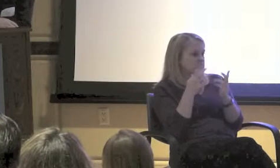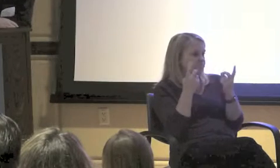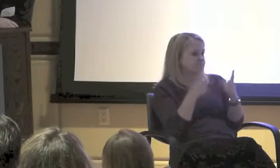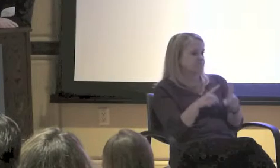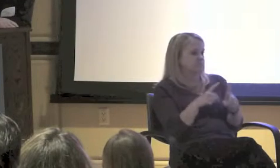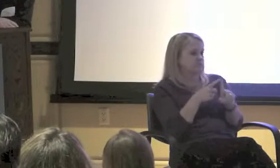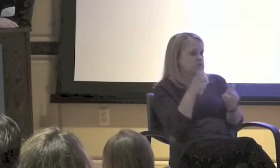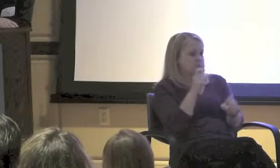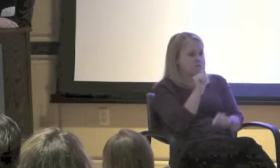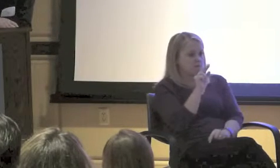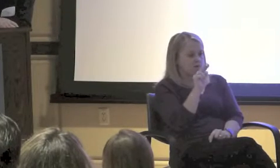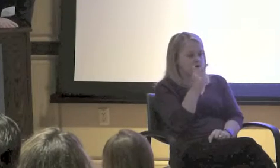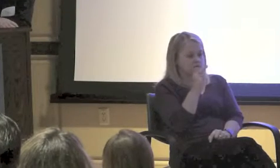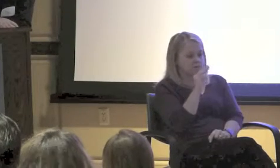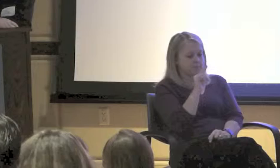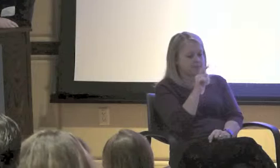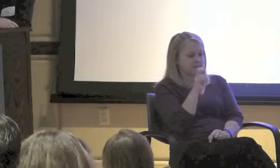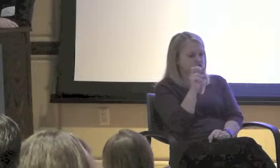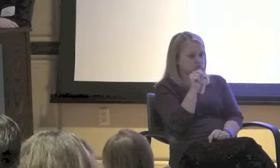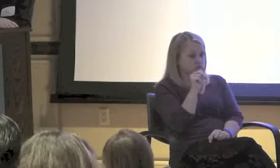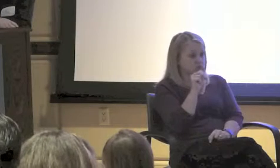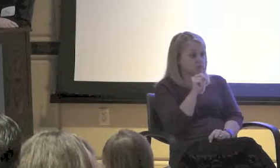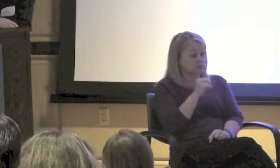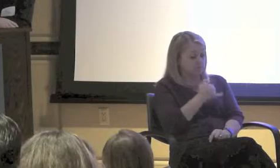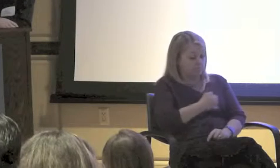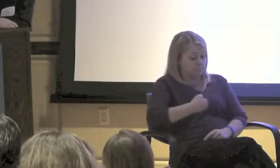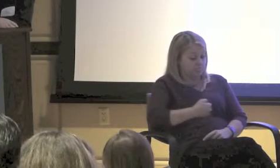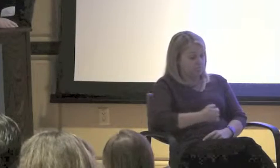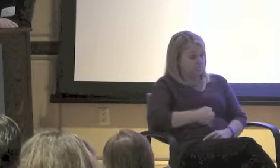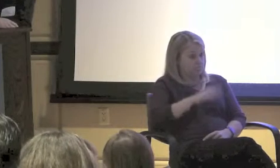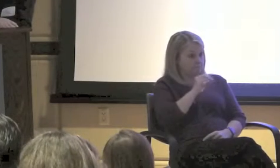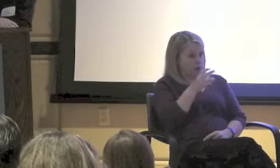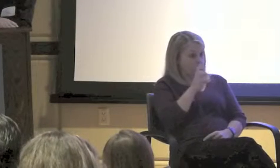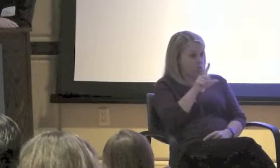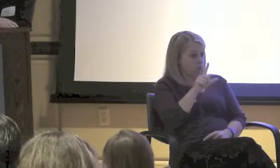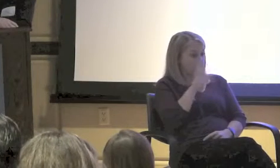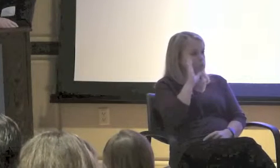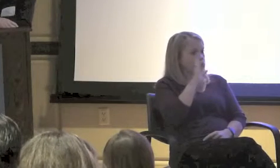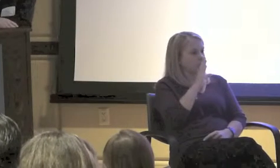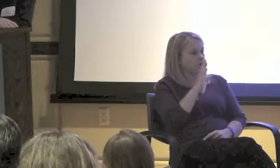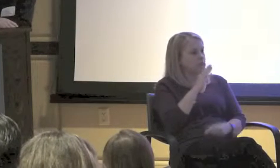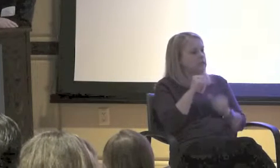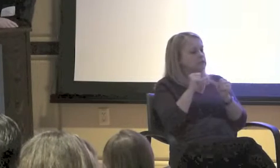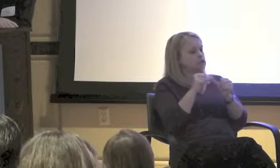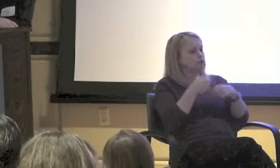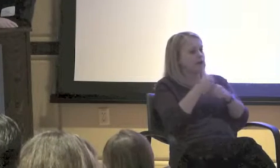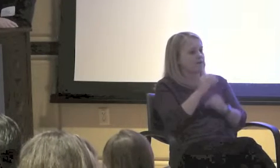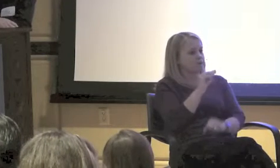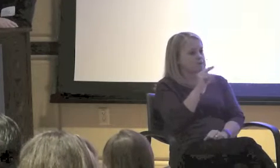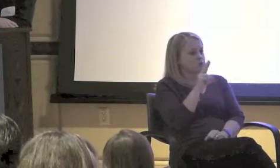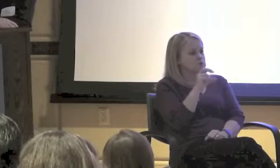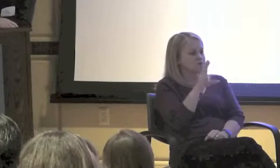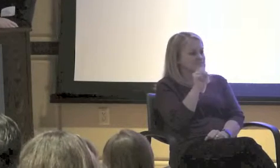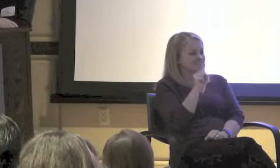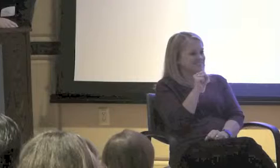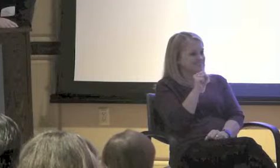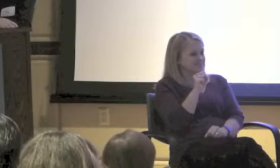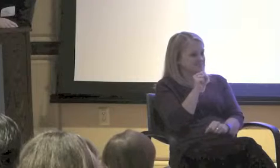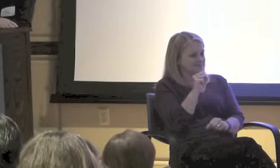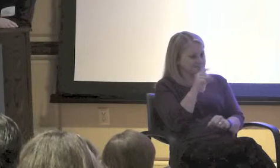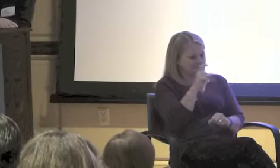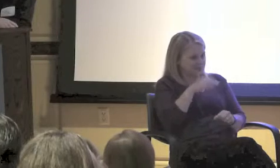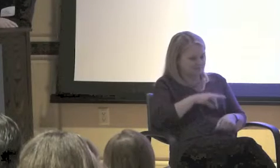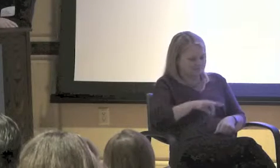of augmentation. The bowel will continue to produce mucus, and so you'll see mucus within the bladder